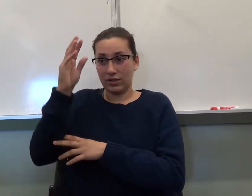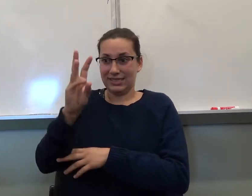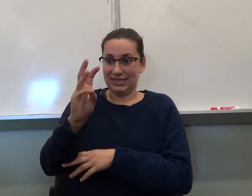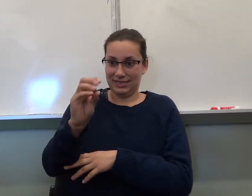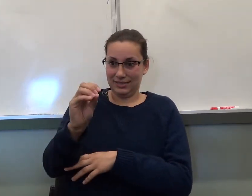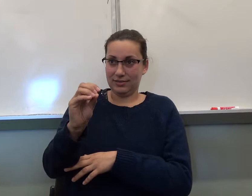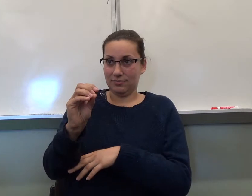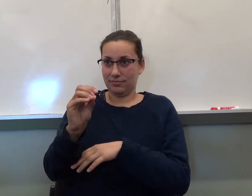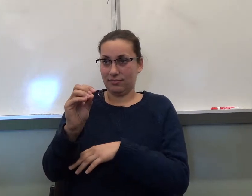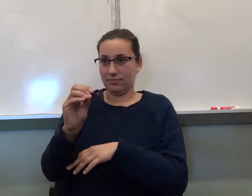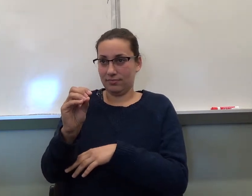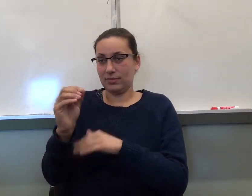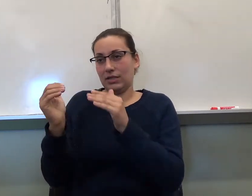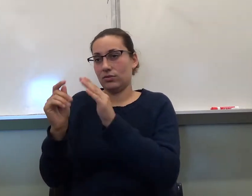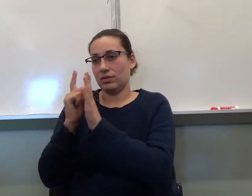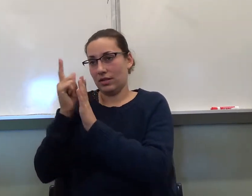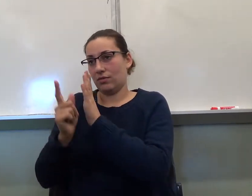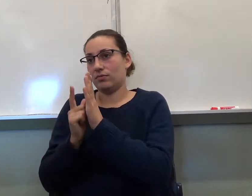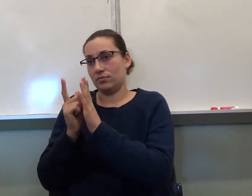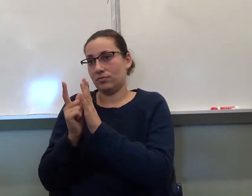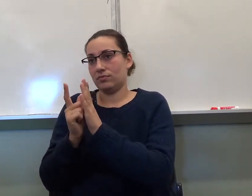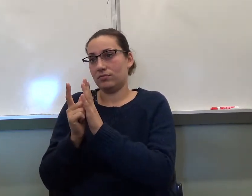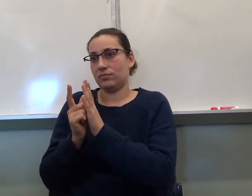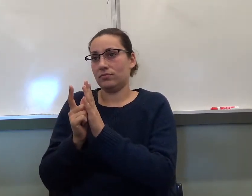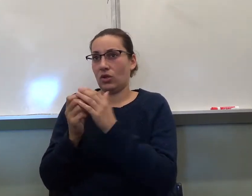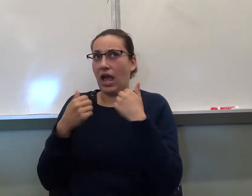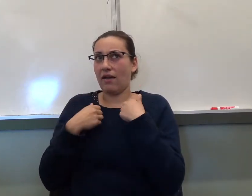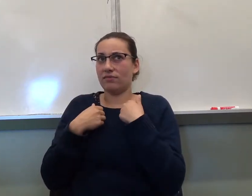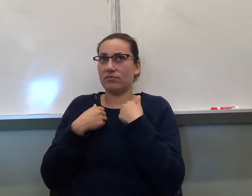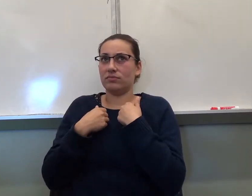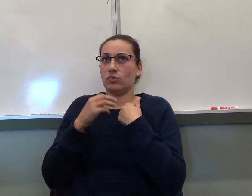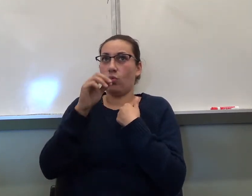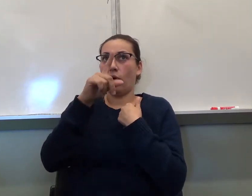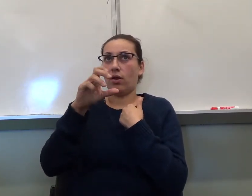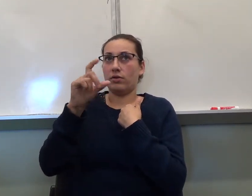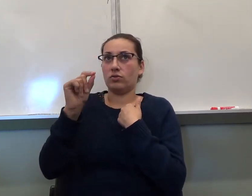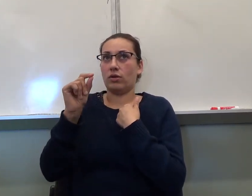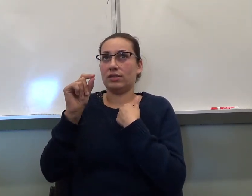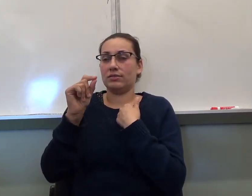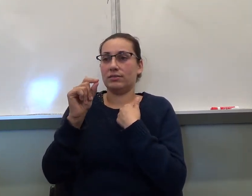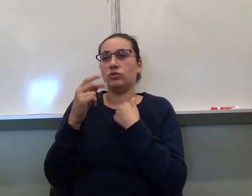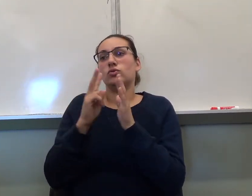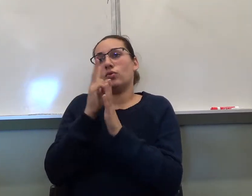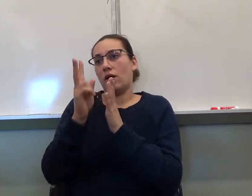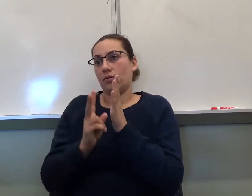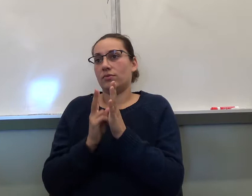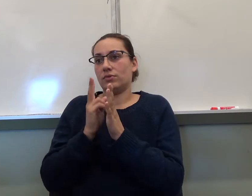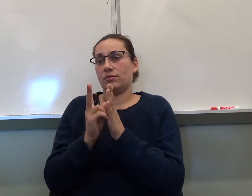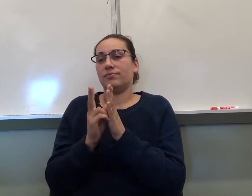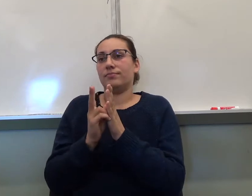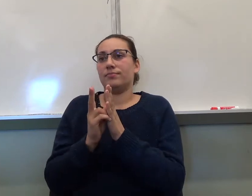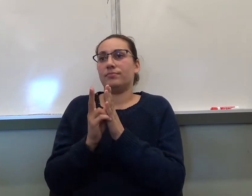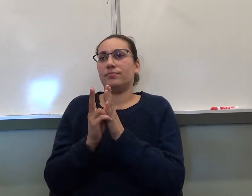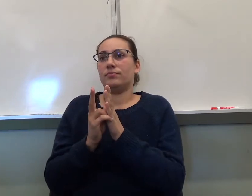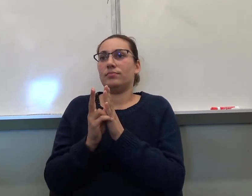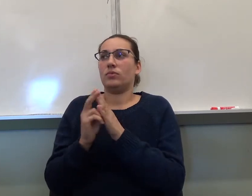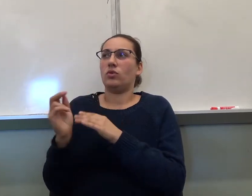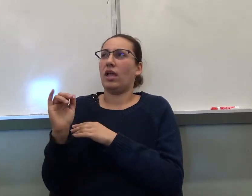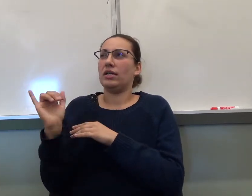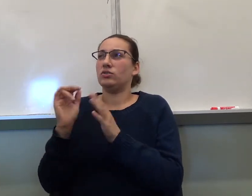hour, and there's two 60s in there, huh? That would give you 120. So there's 2 60s, so this has got to be 2 hours, but